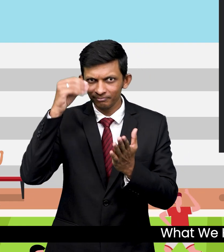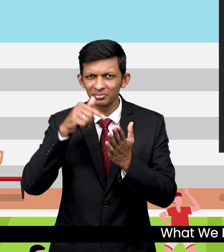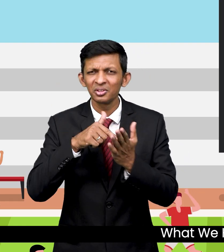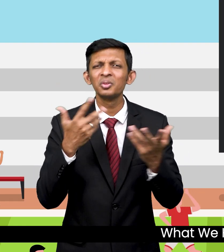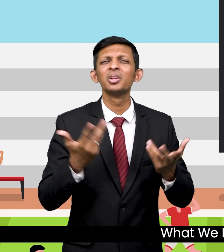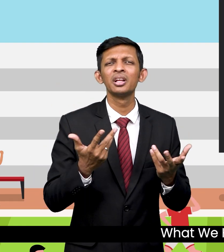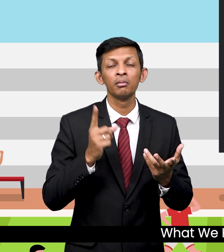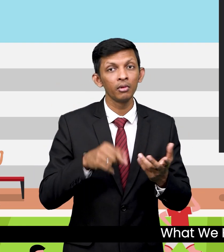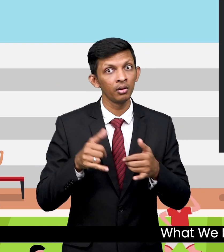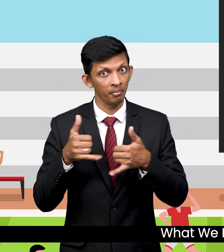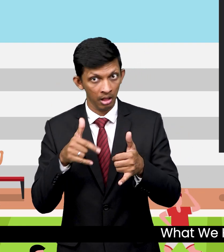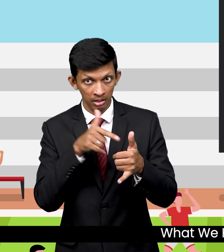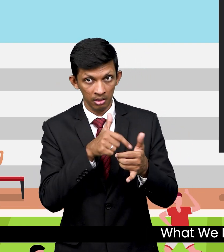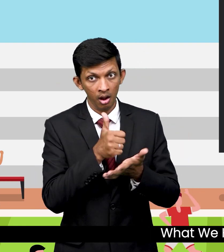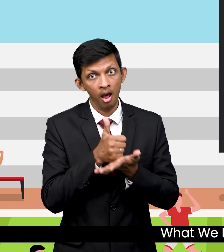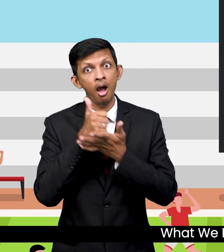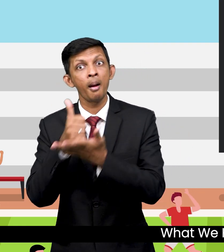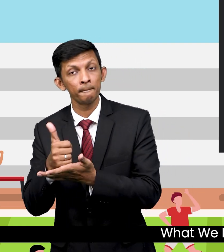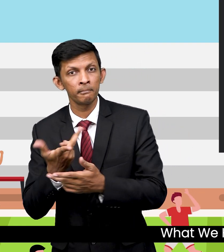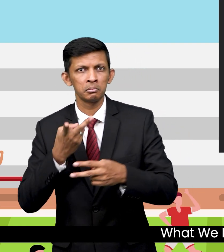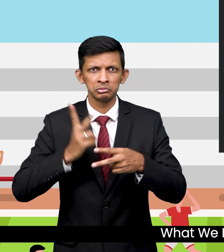What we have learned.